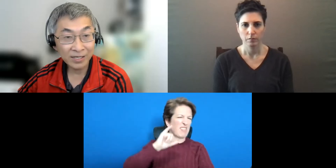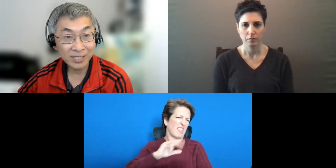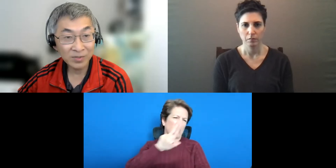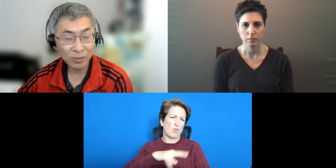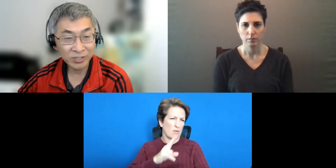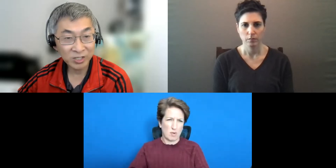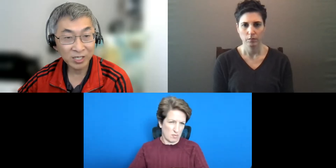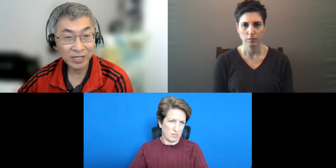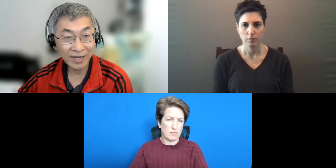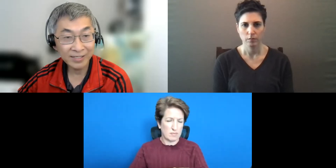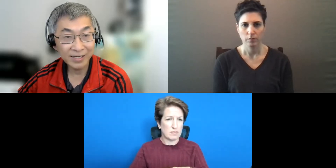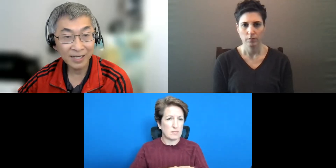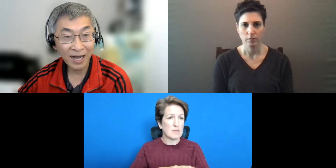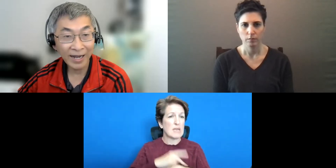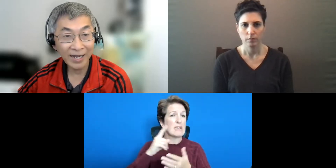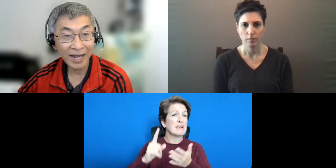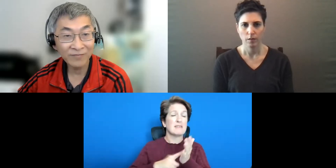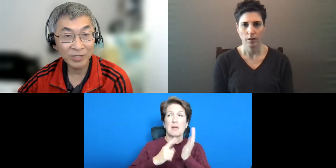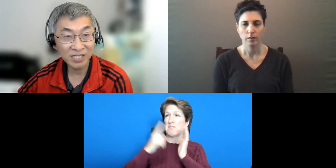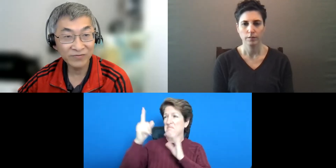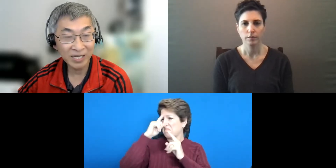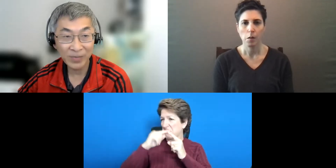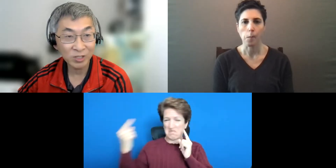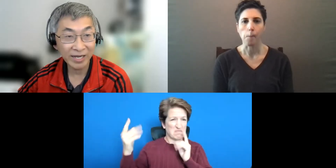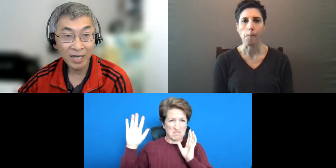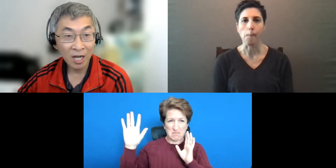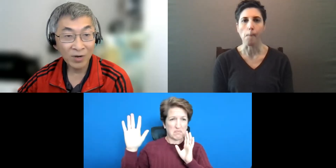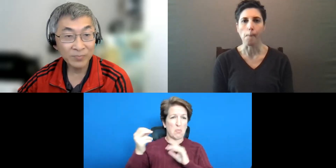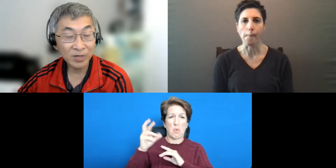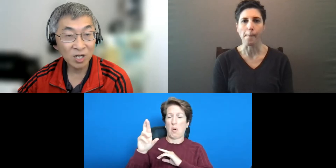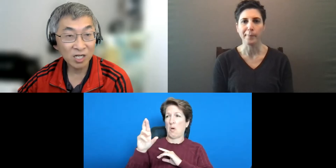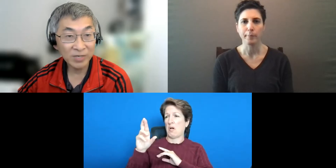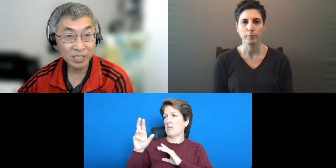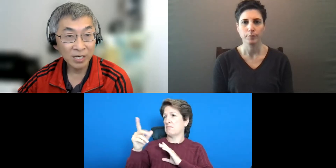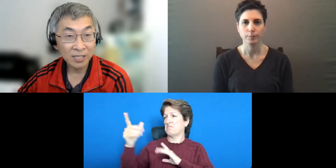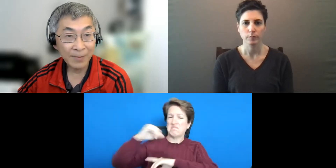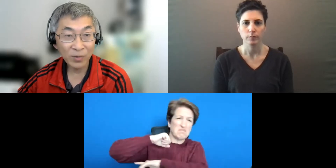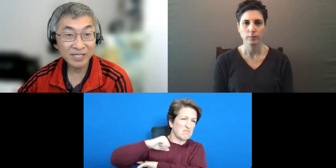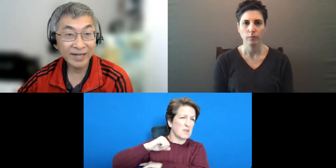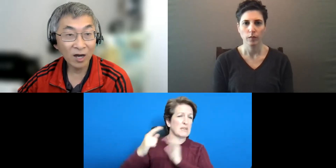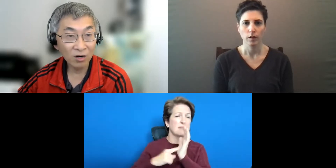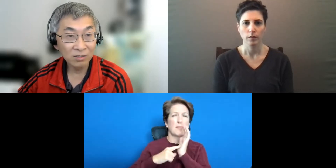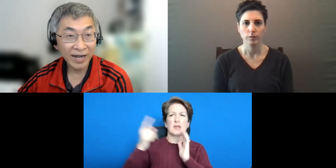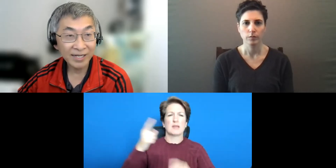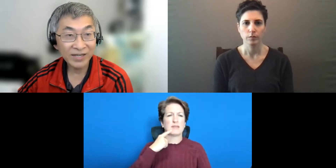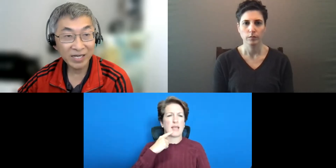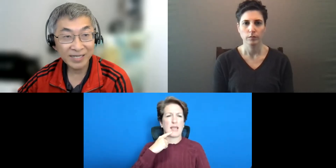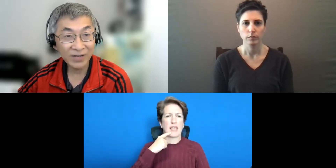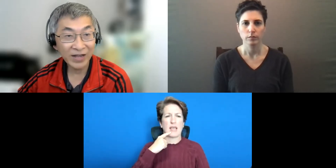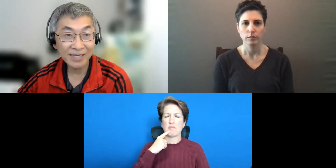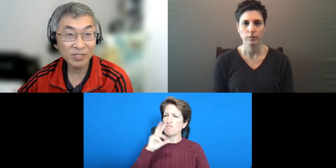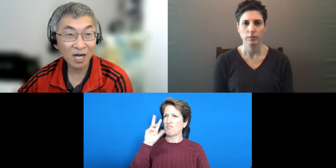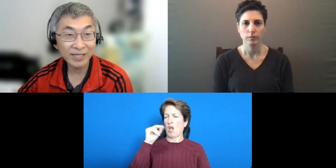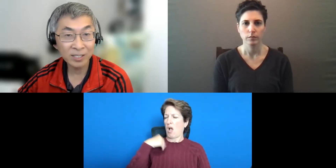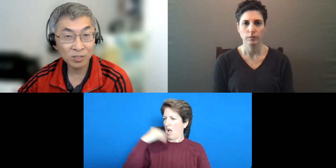in some of the rejection cases I have received, especially when people told me somebody they know had a severe side